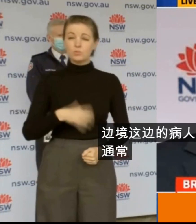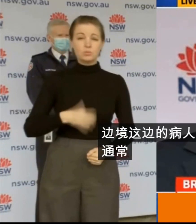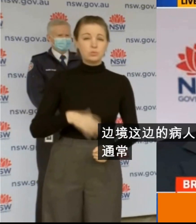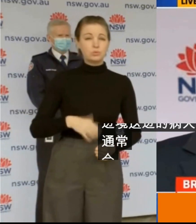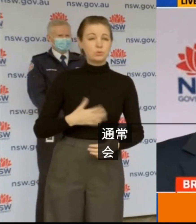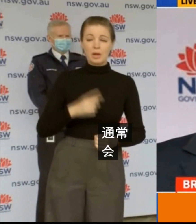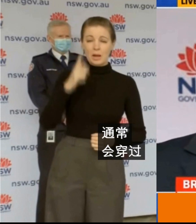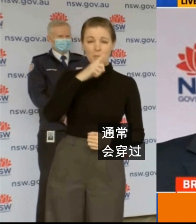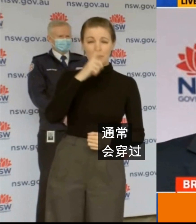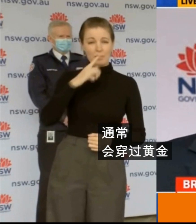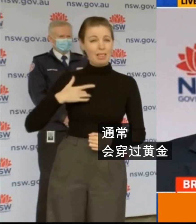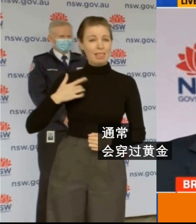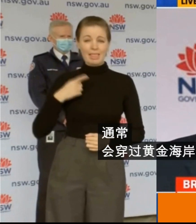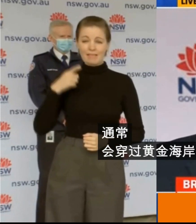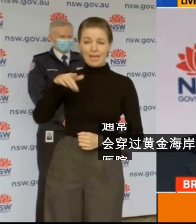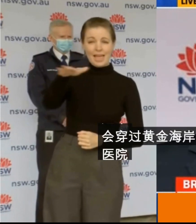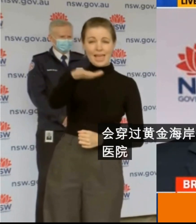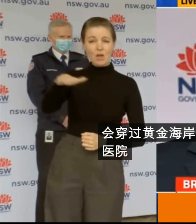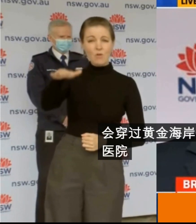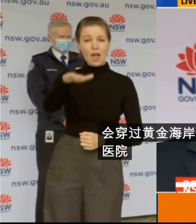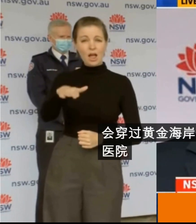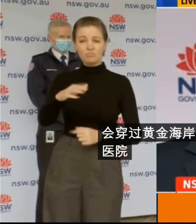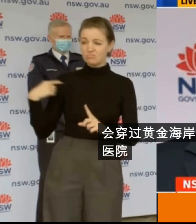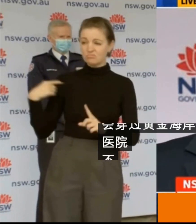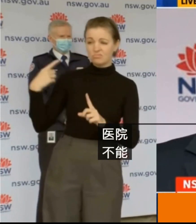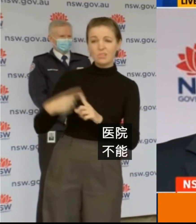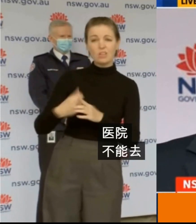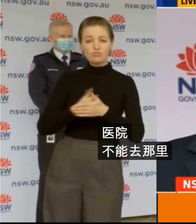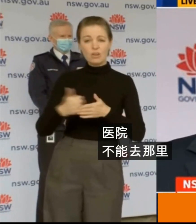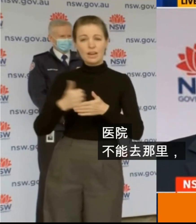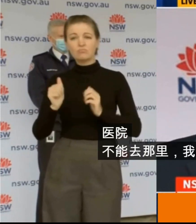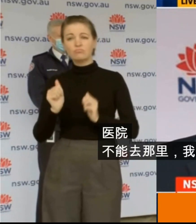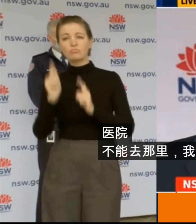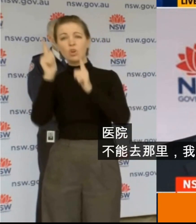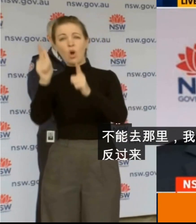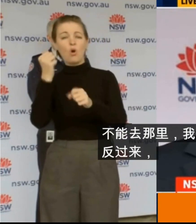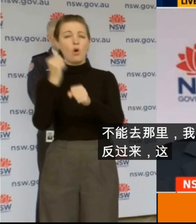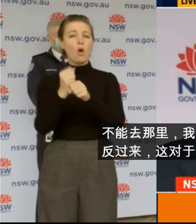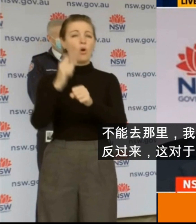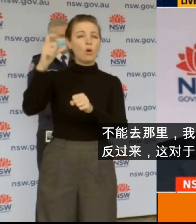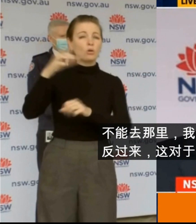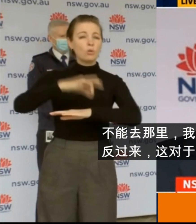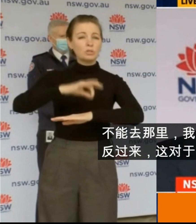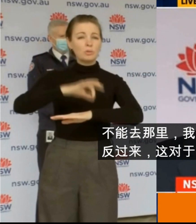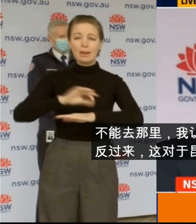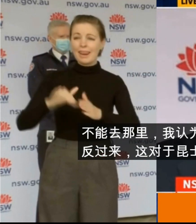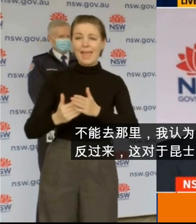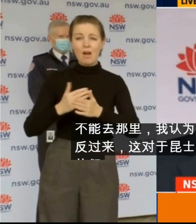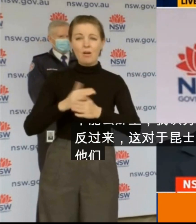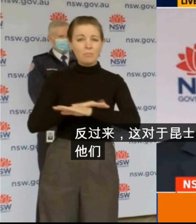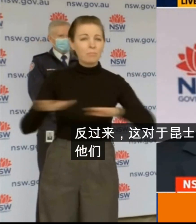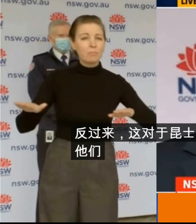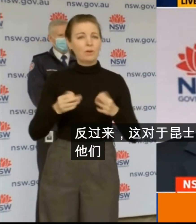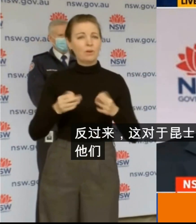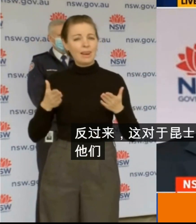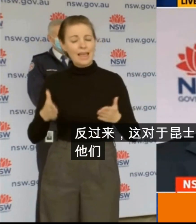would normally be going across to the Gold Coast Hospital to not be able to go there. And I think reciprocally, it's really frustrating